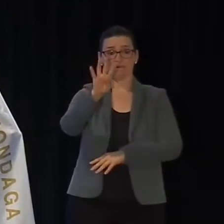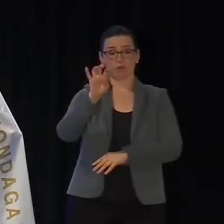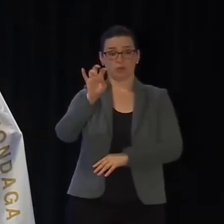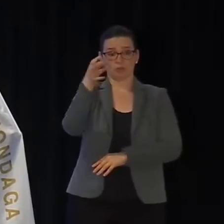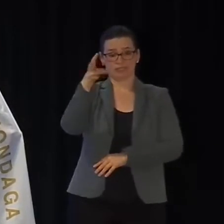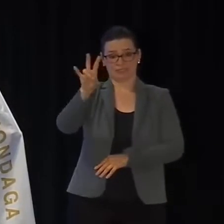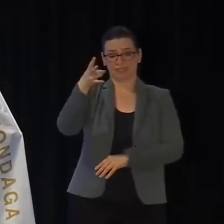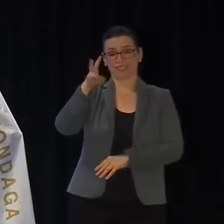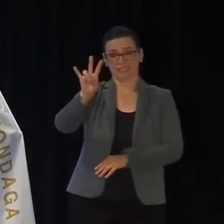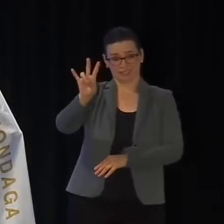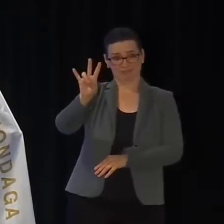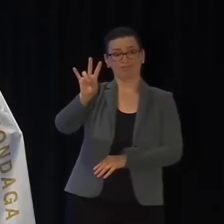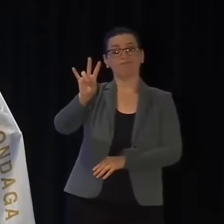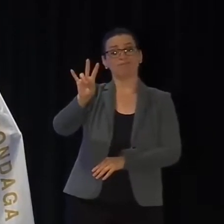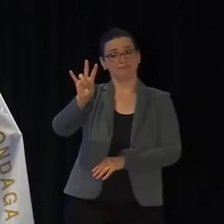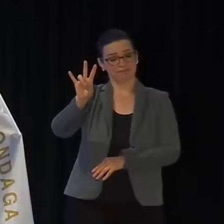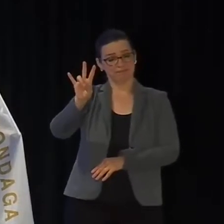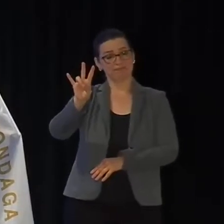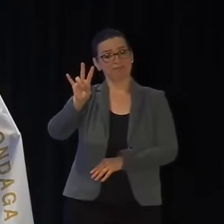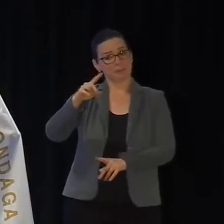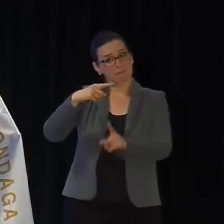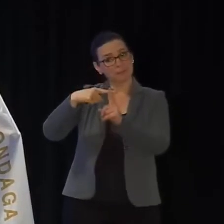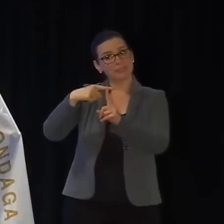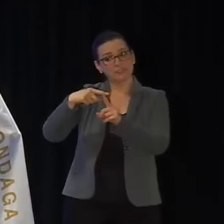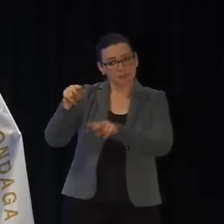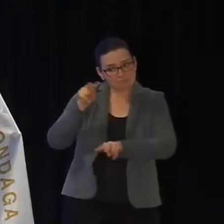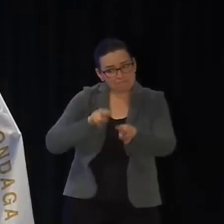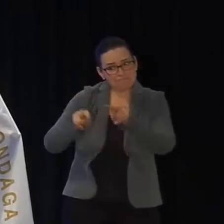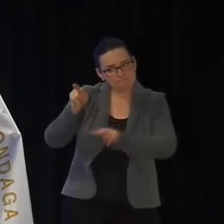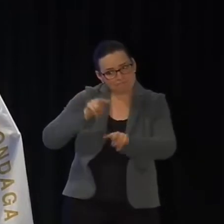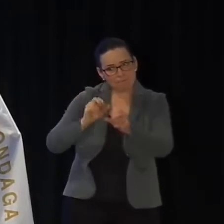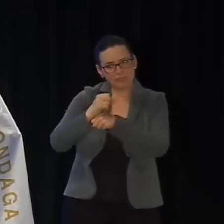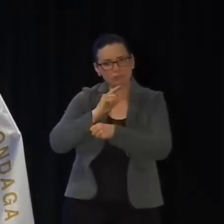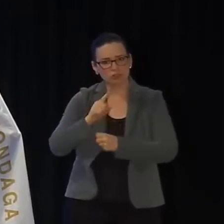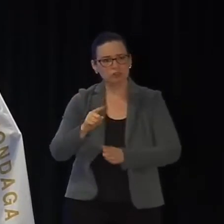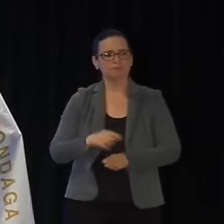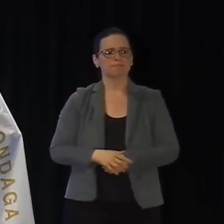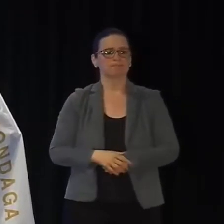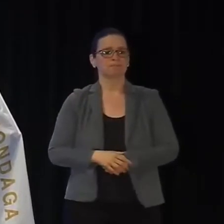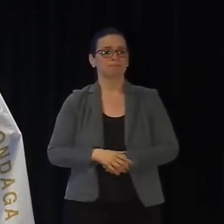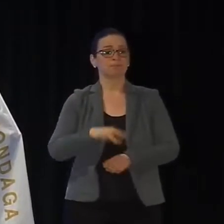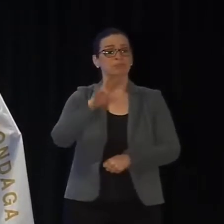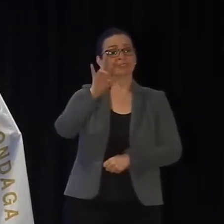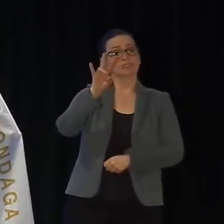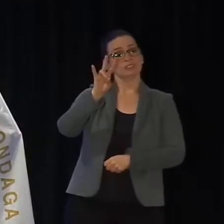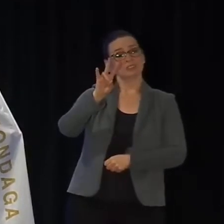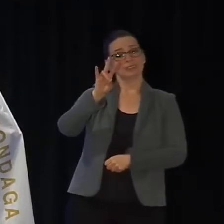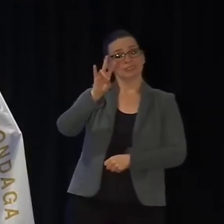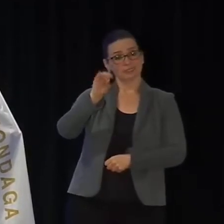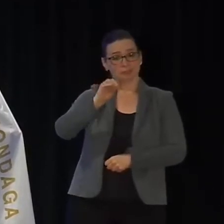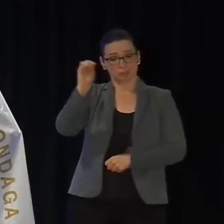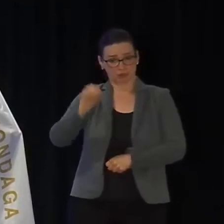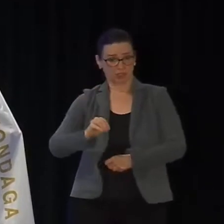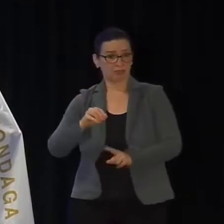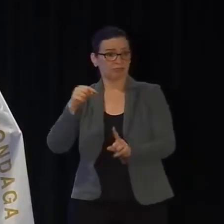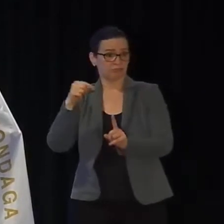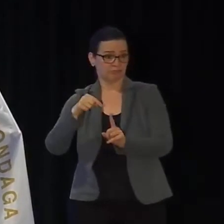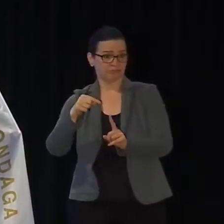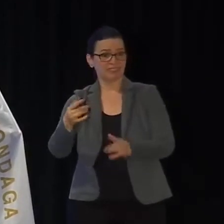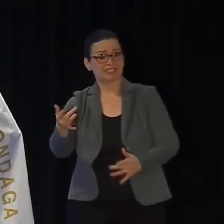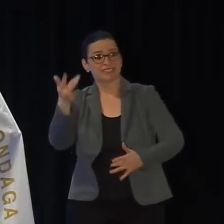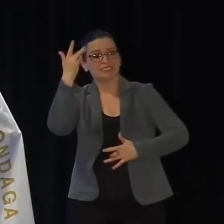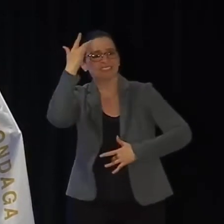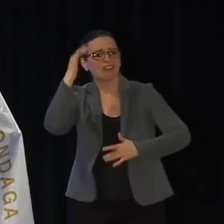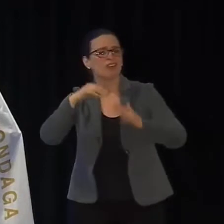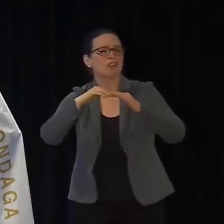Same picture. At minimum, we have 70% of our cases every day. That 49 and under